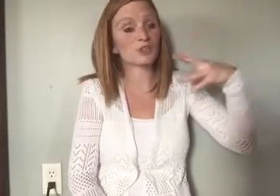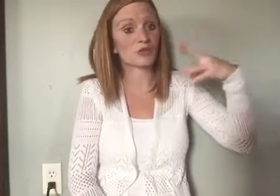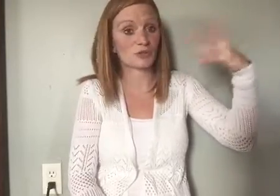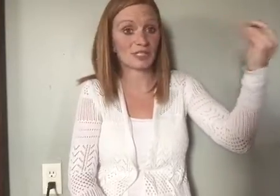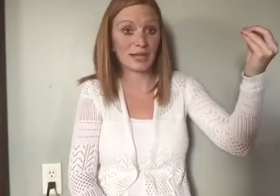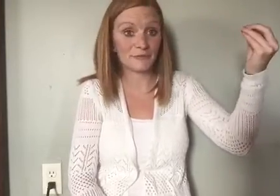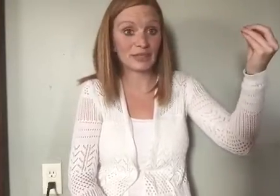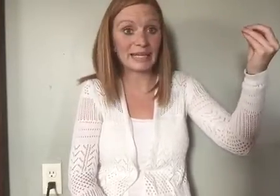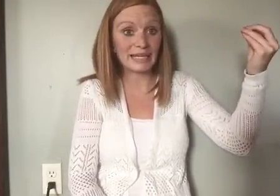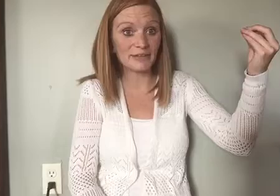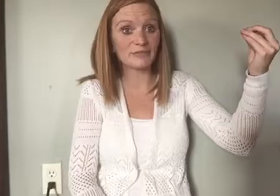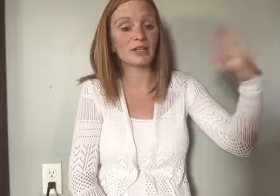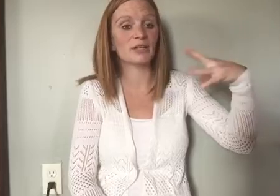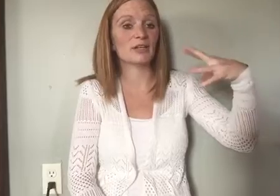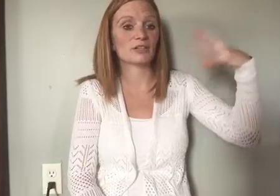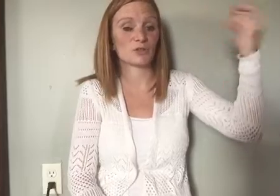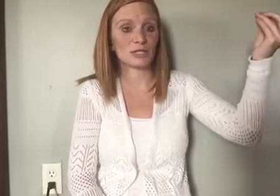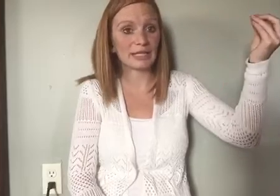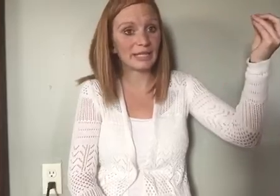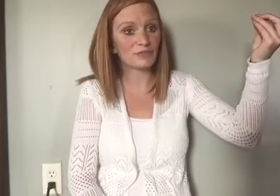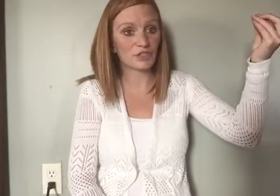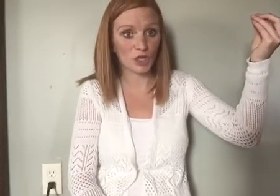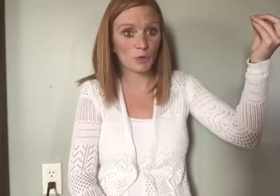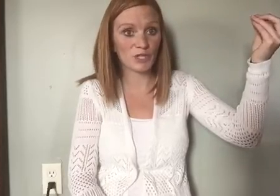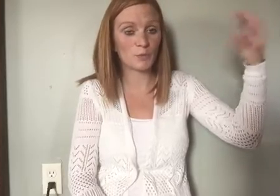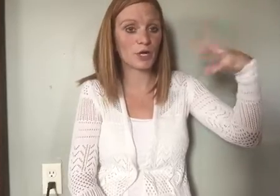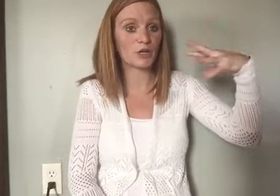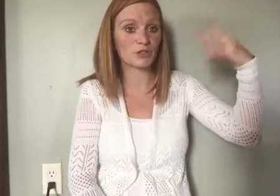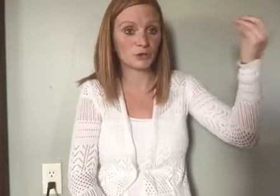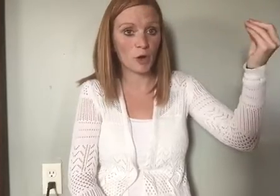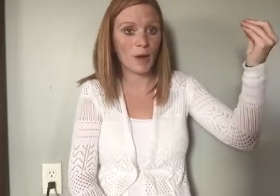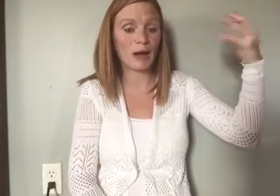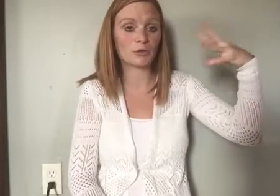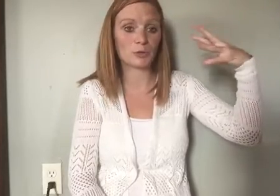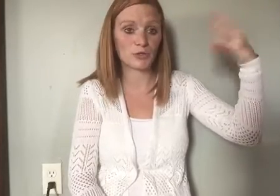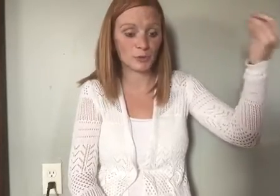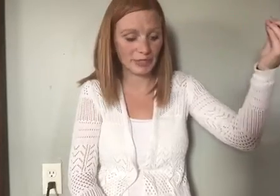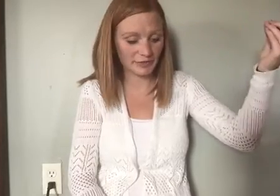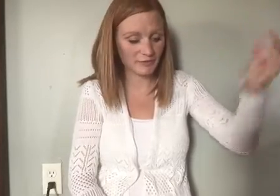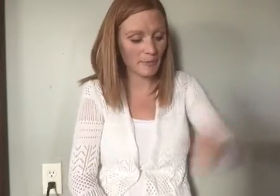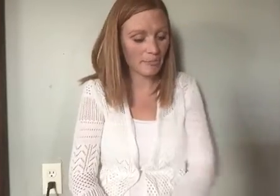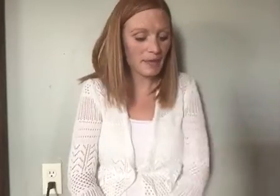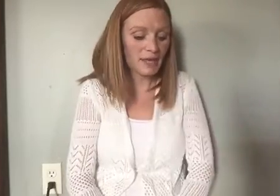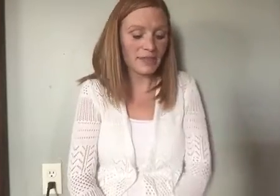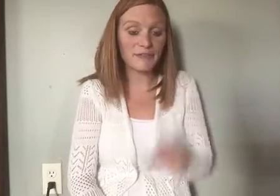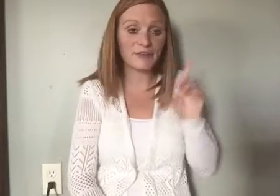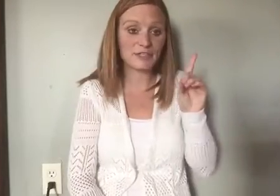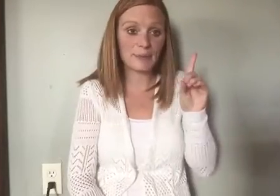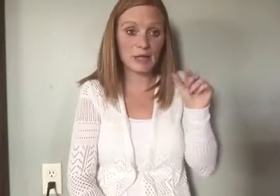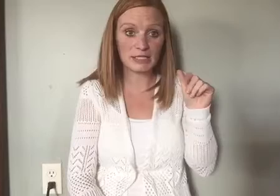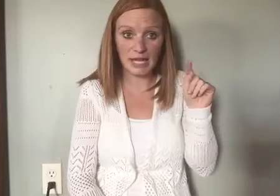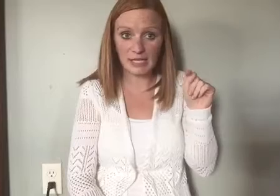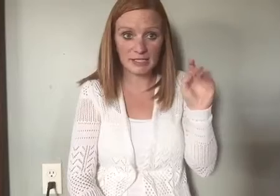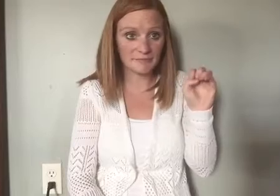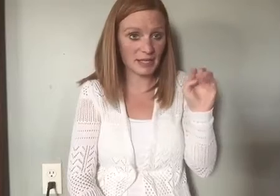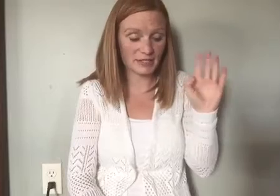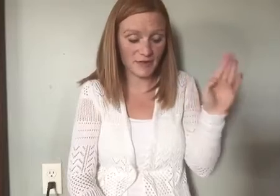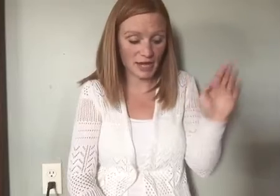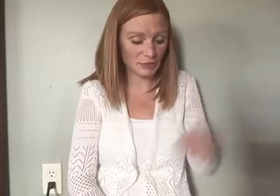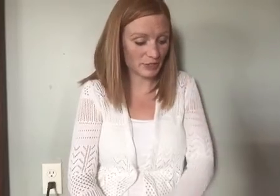also the sign for leave. So to leave, to go somewhere, to go out, or to leave. They finger spell date. That's fine. You can